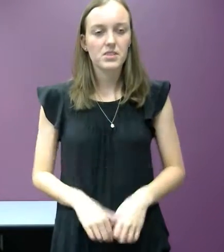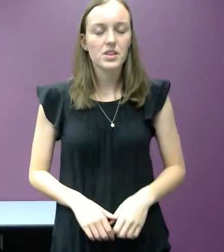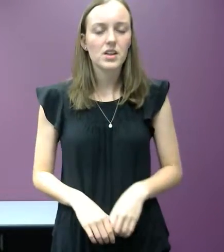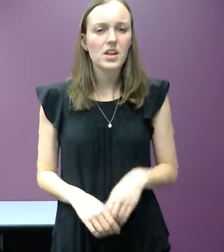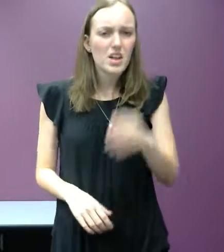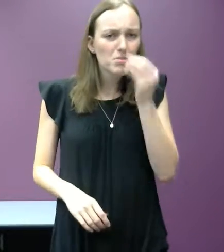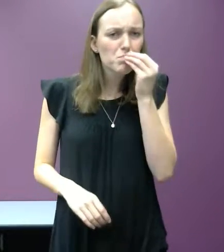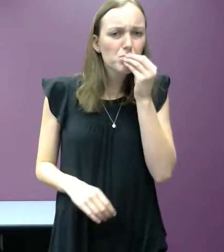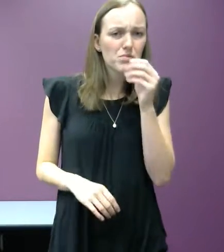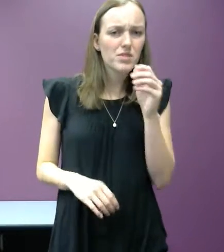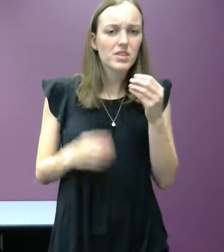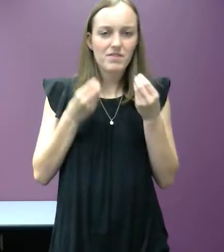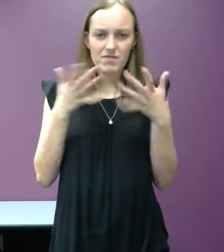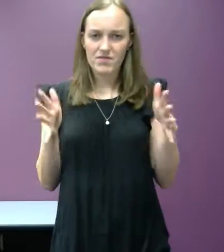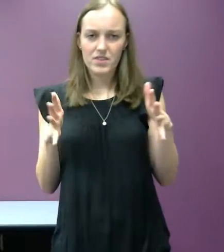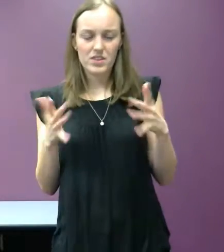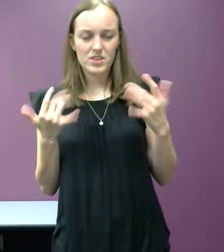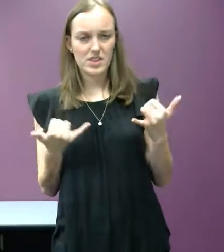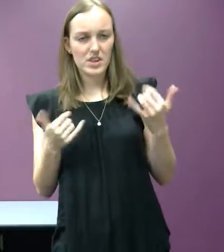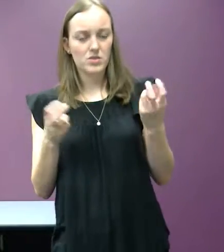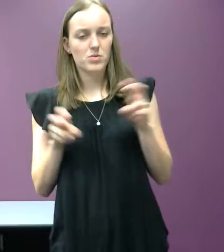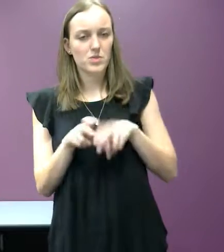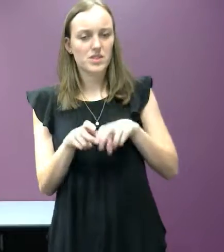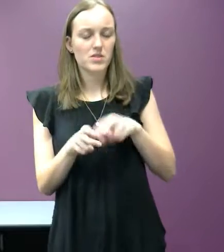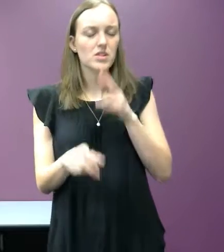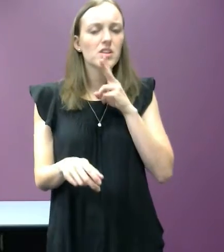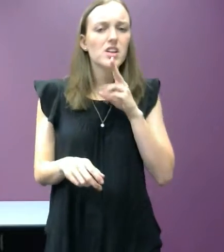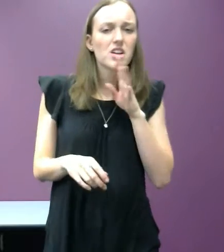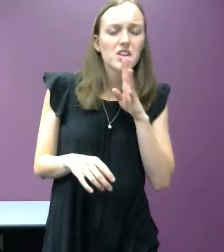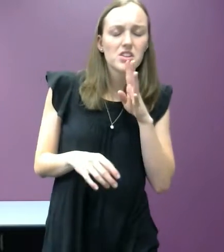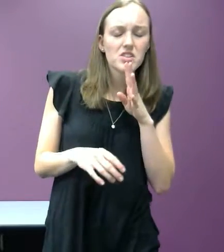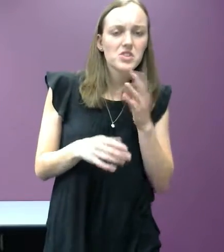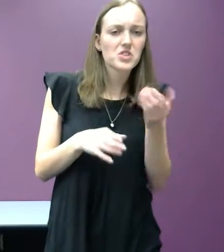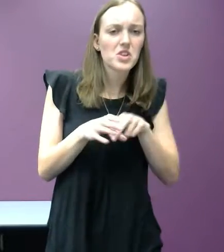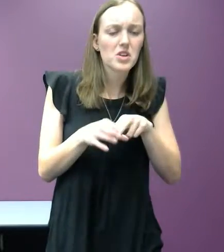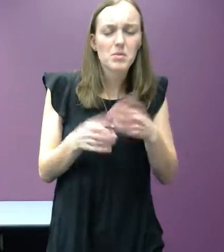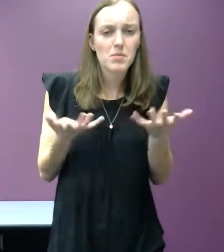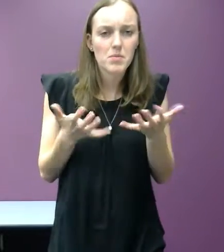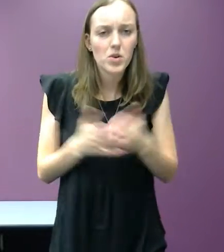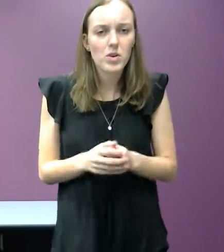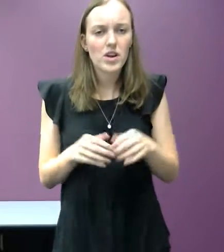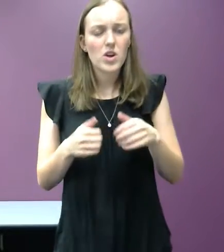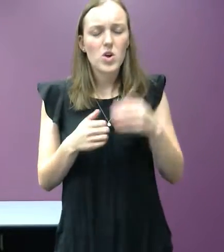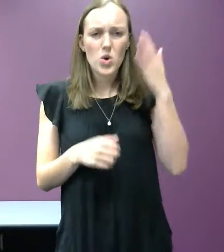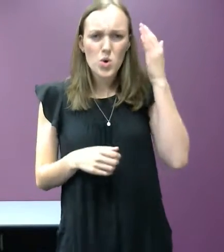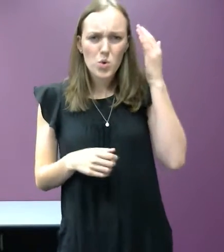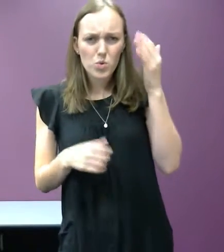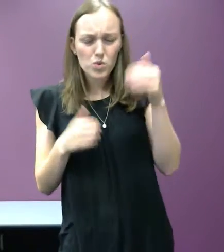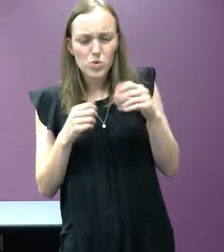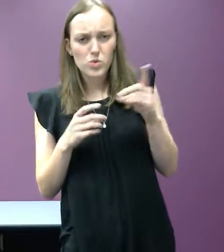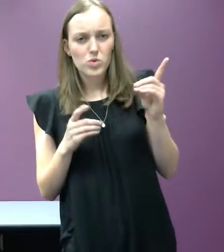now. And when you went to lunch today, you were eating that terrific pizza, and you took a